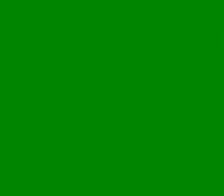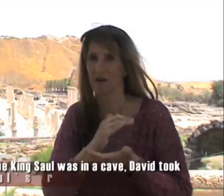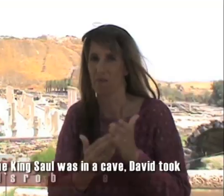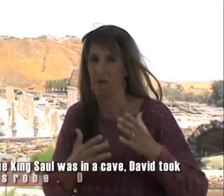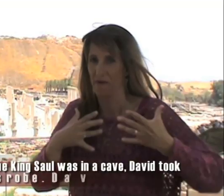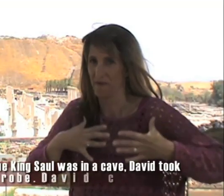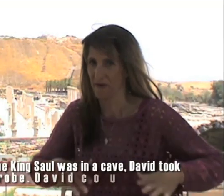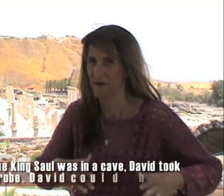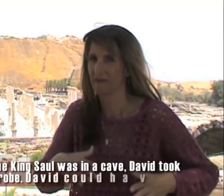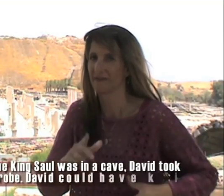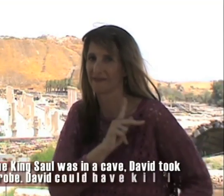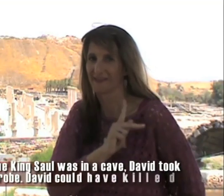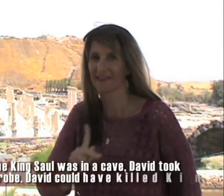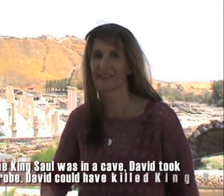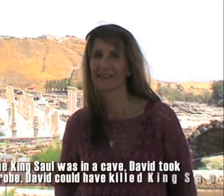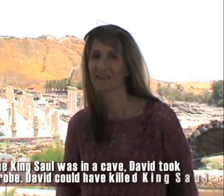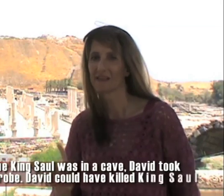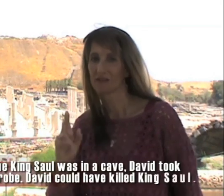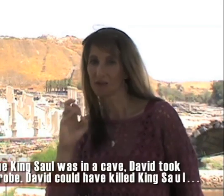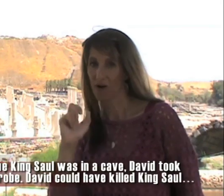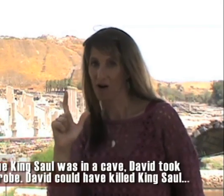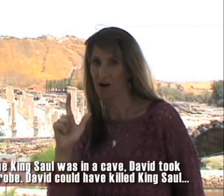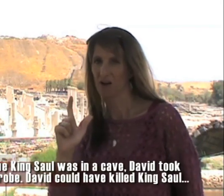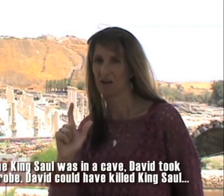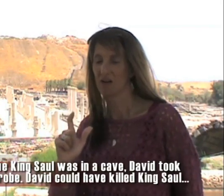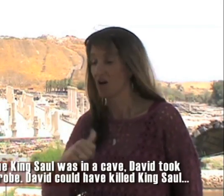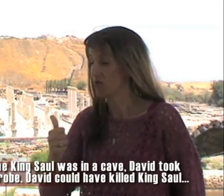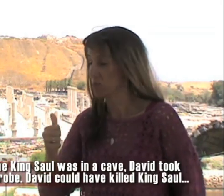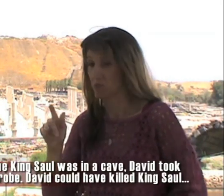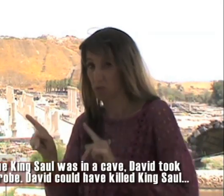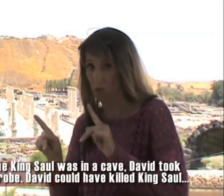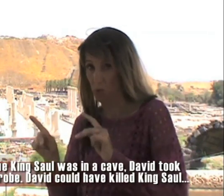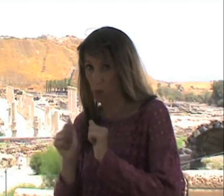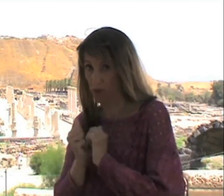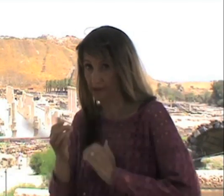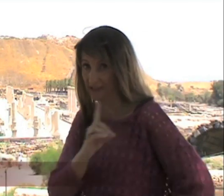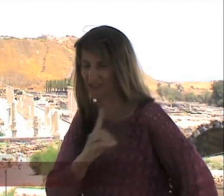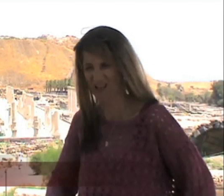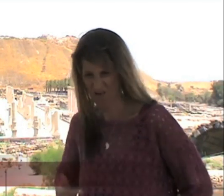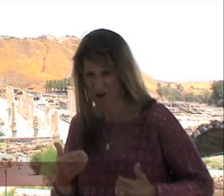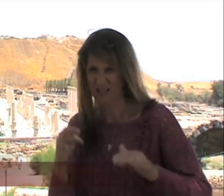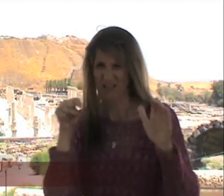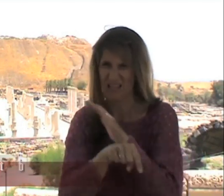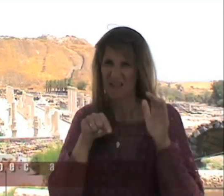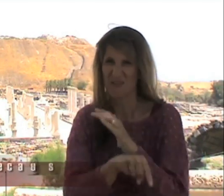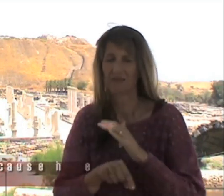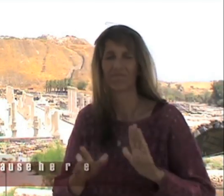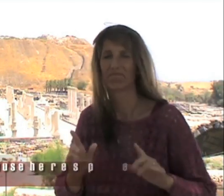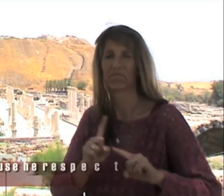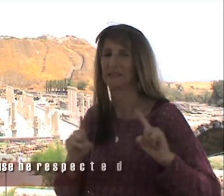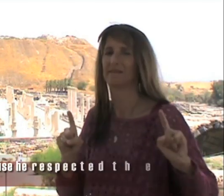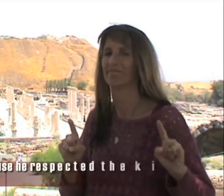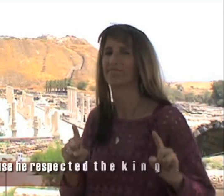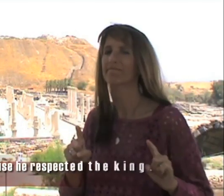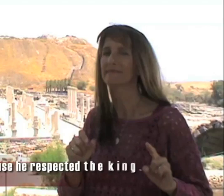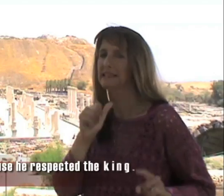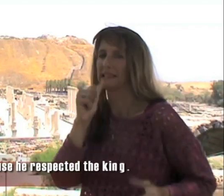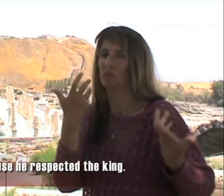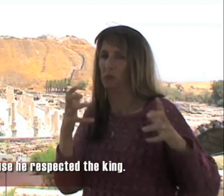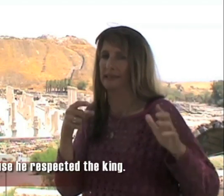then David took part of Saul's robe. You see, David could have killed him, but